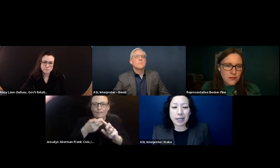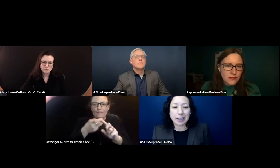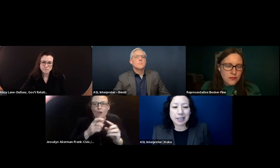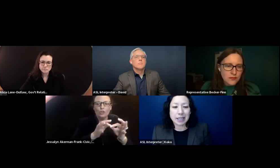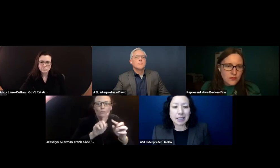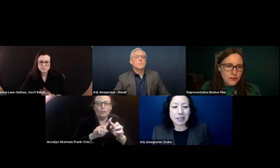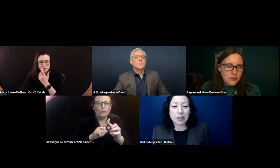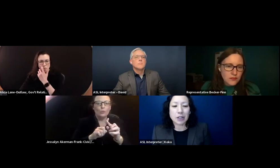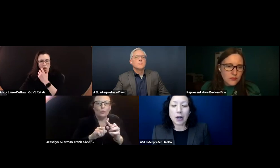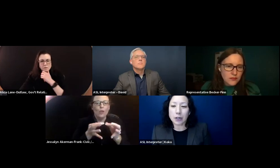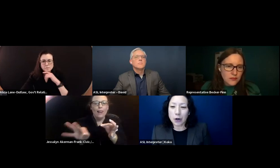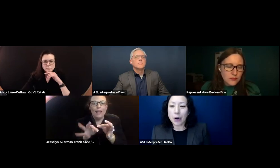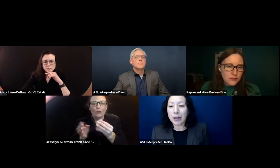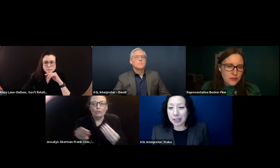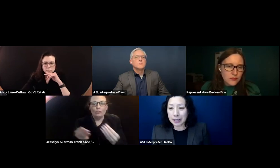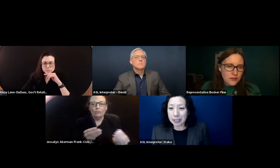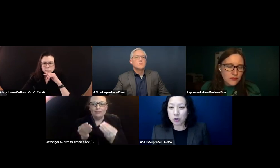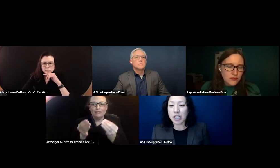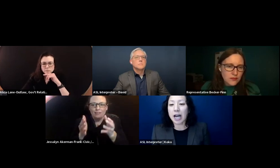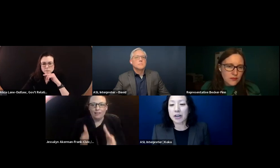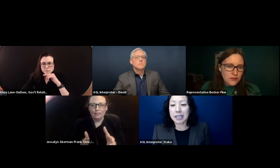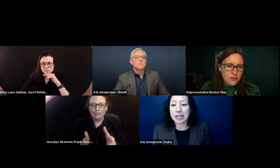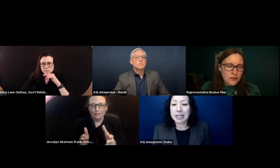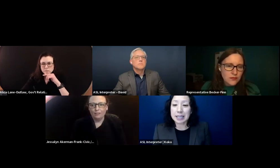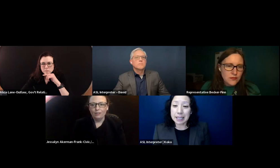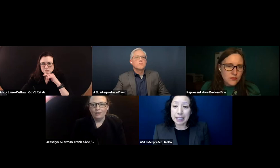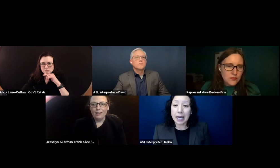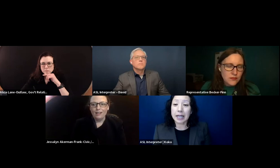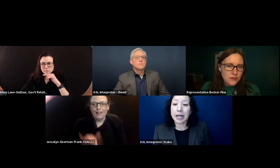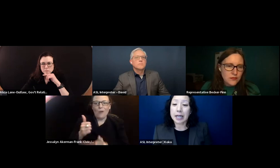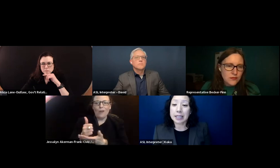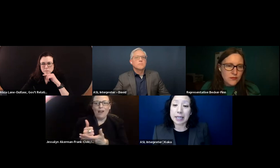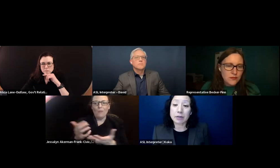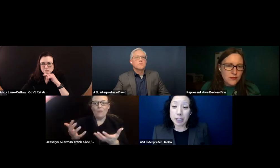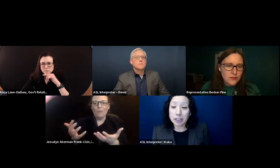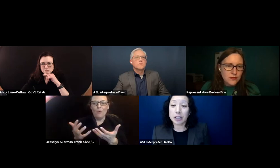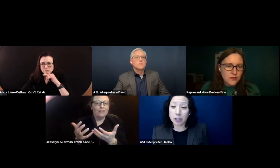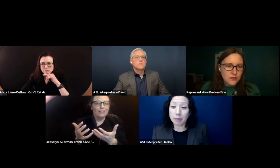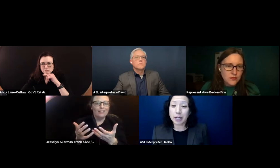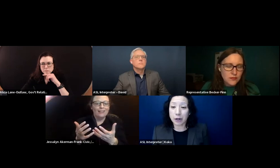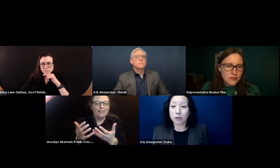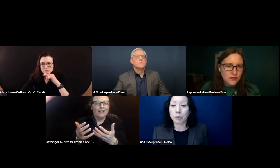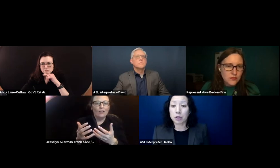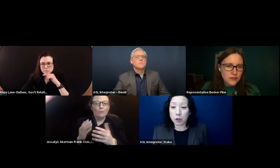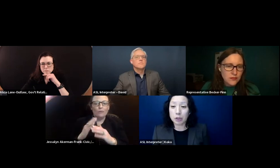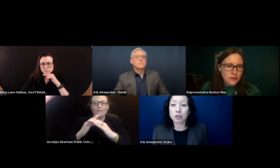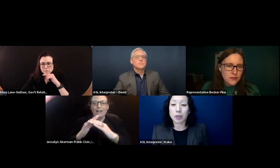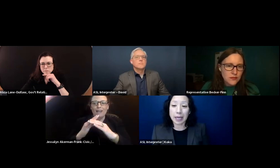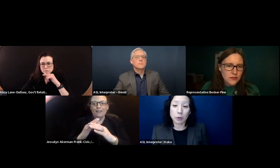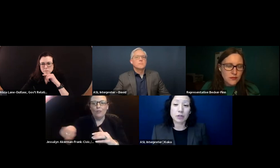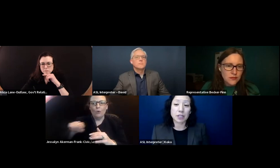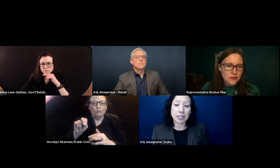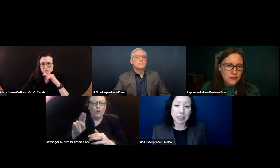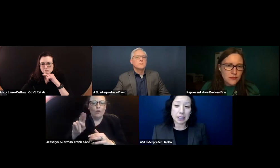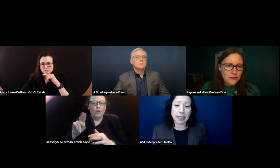And could they insist, you know, on the district hiring that CDI instead of changing their job title from an interpreter to